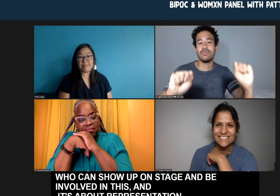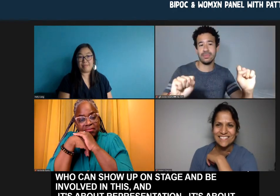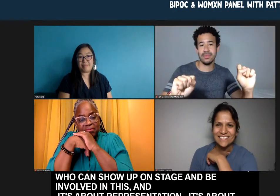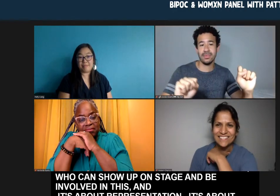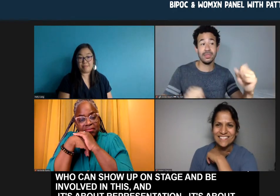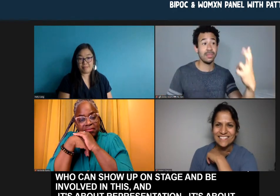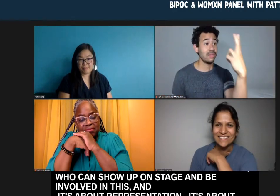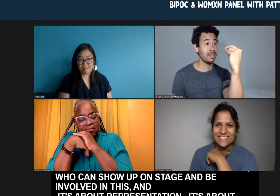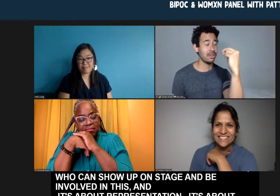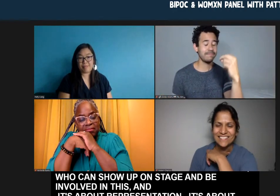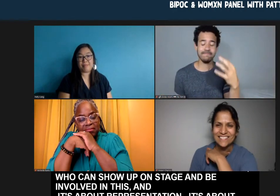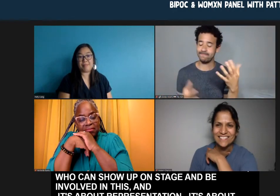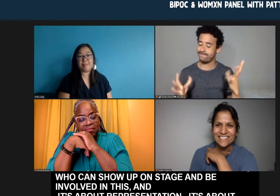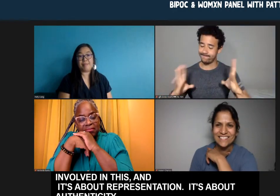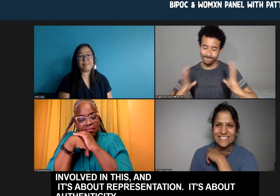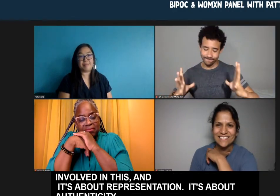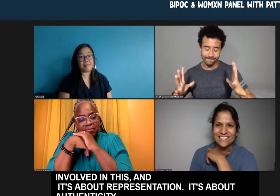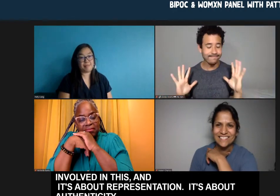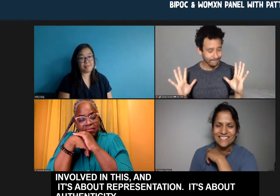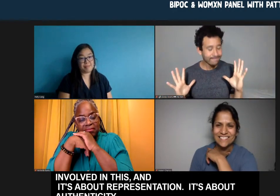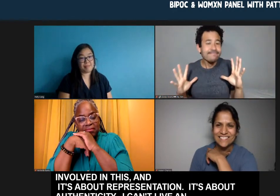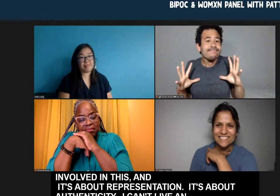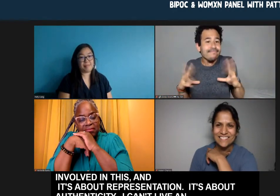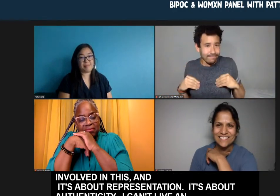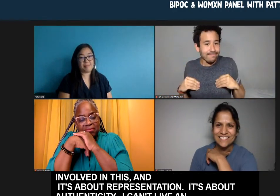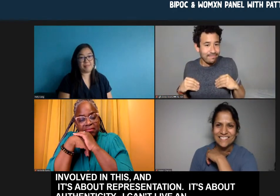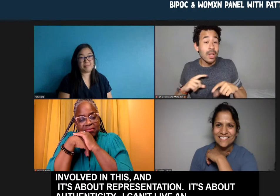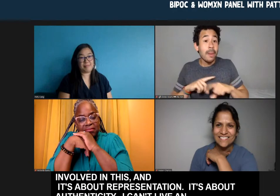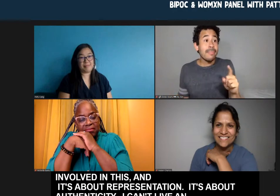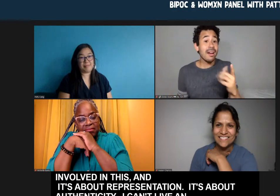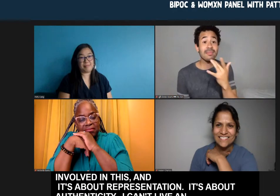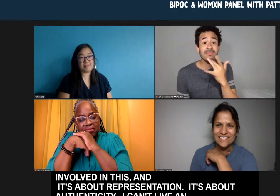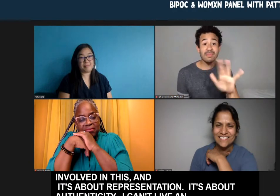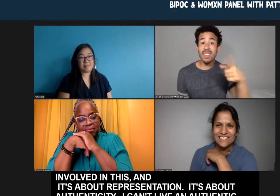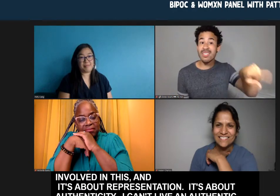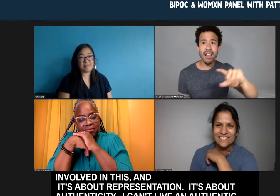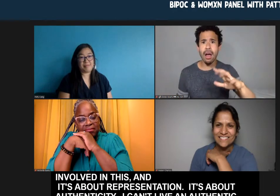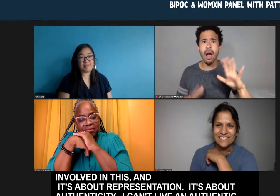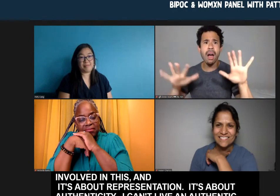role. And I had to try. And if they tell me no, that's something that I have to accept. But I